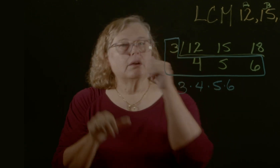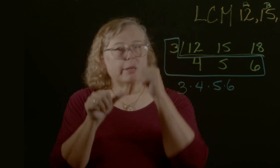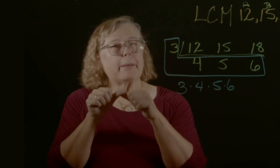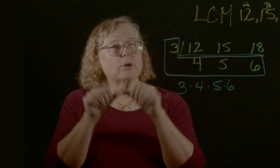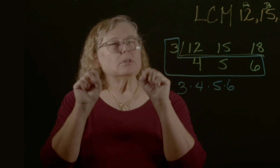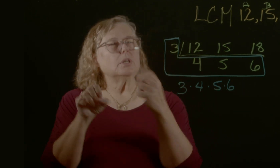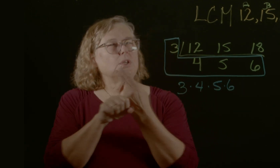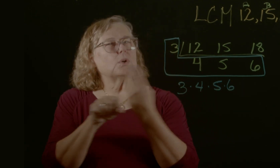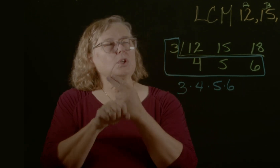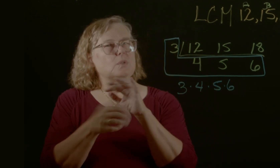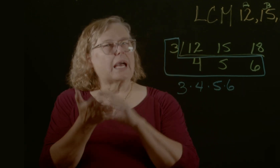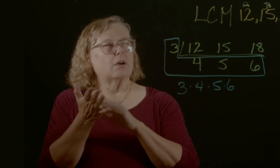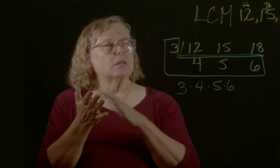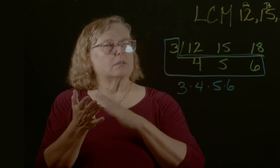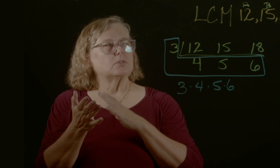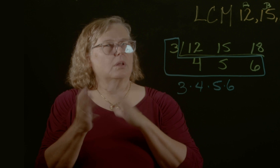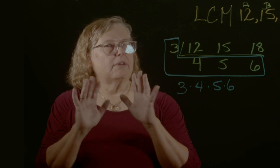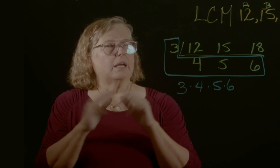So remember, you can use a calculator. That's totally fine.